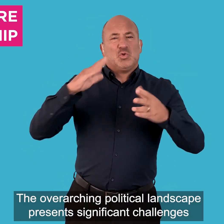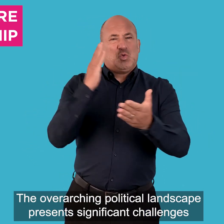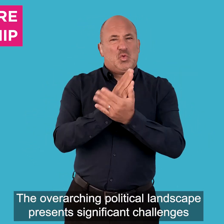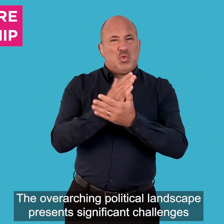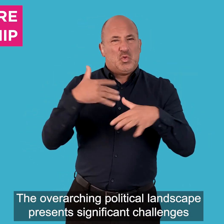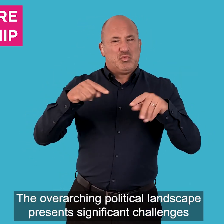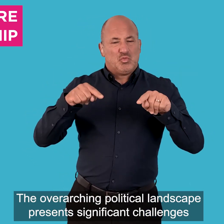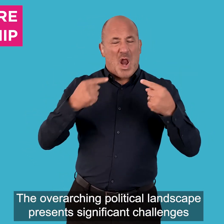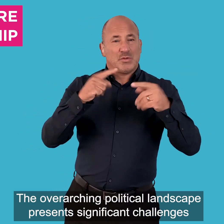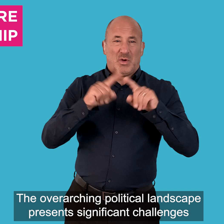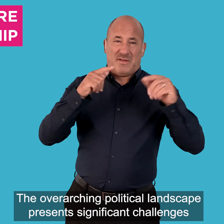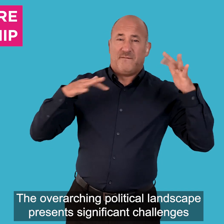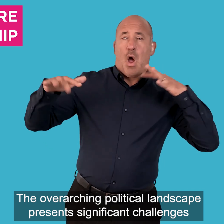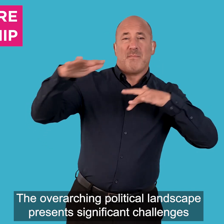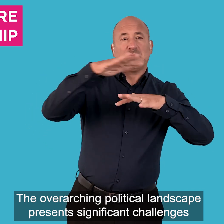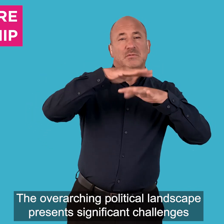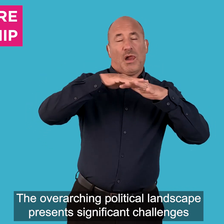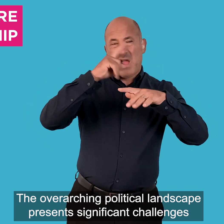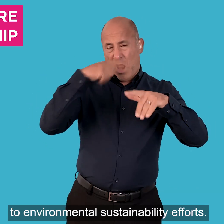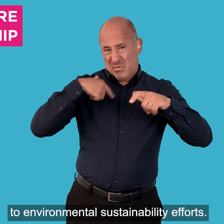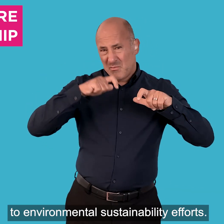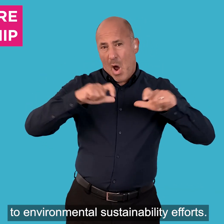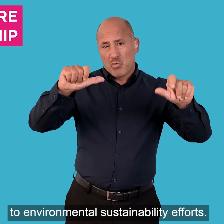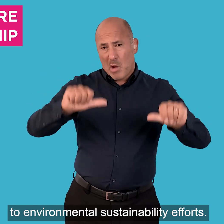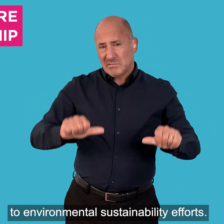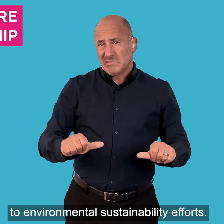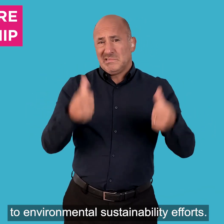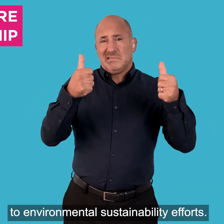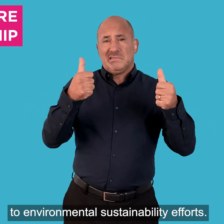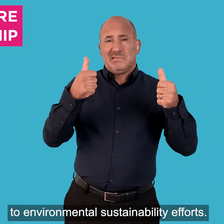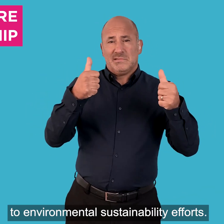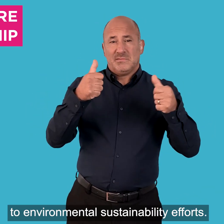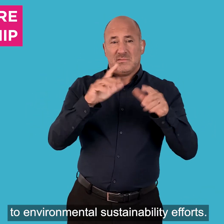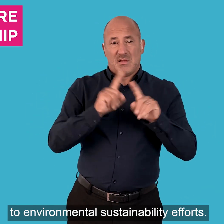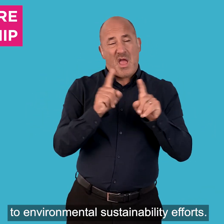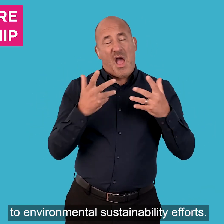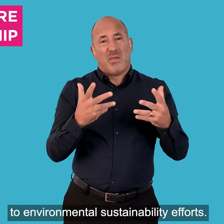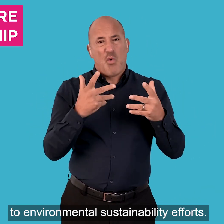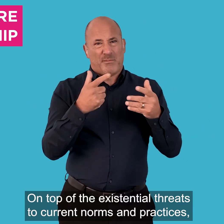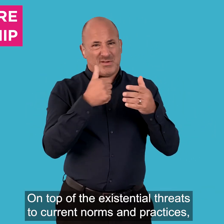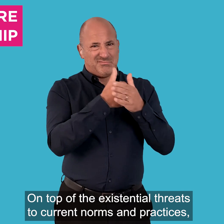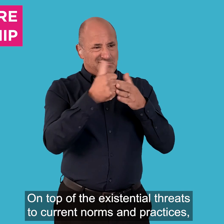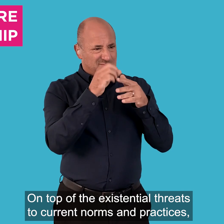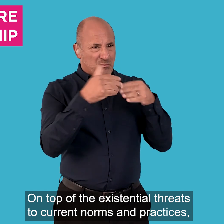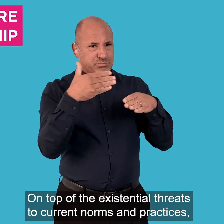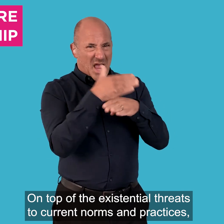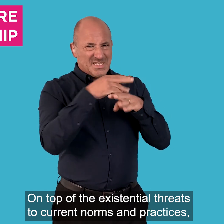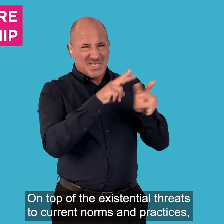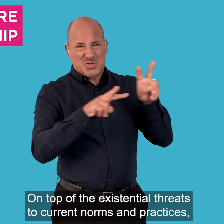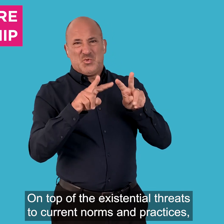The overarching political landscape presents significant challenges to environmental sustainability efforts. On top of